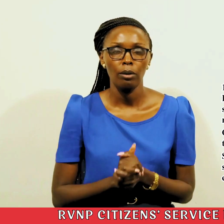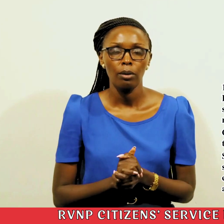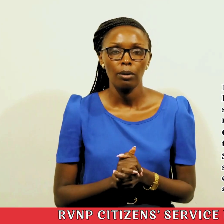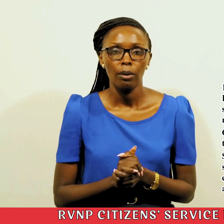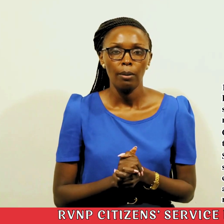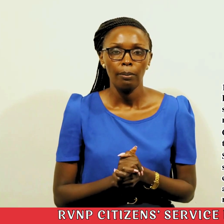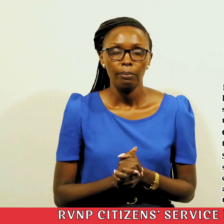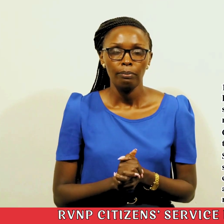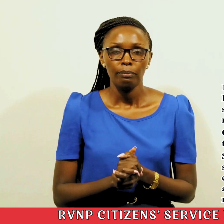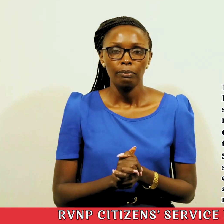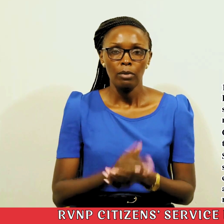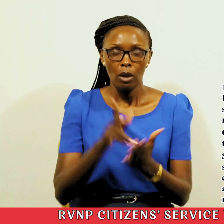Payment of fees.